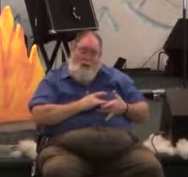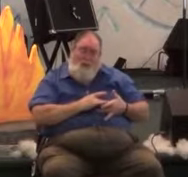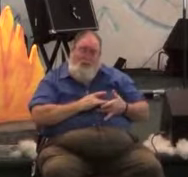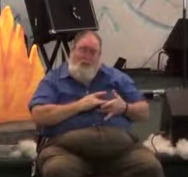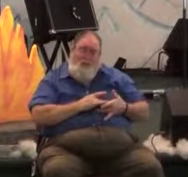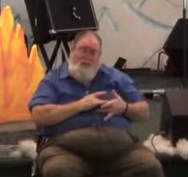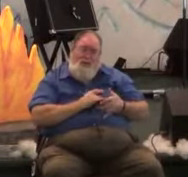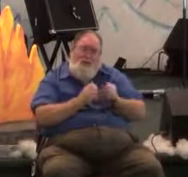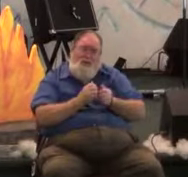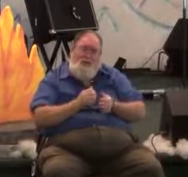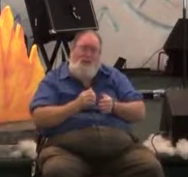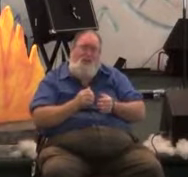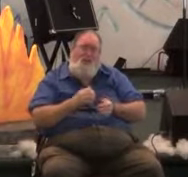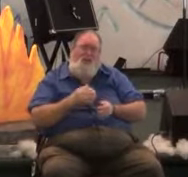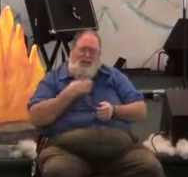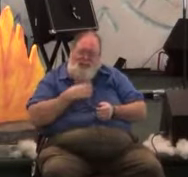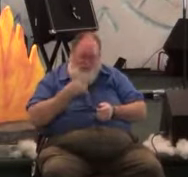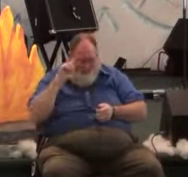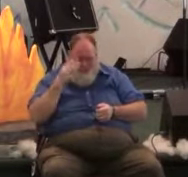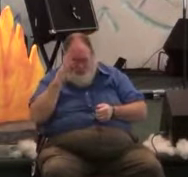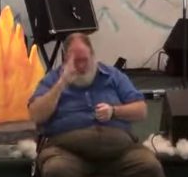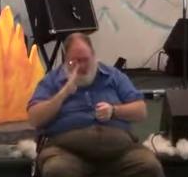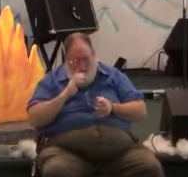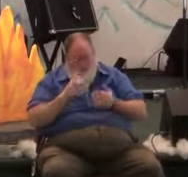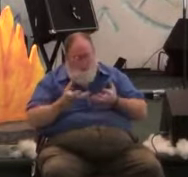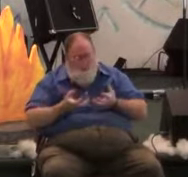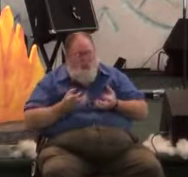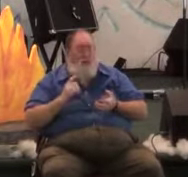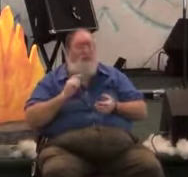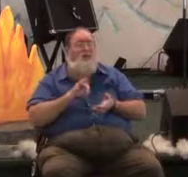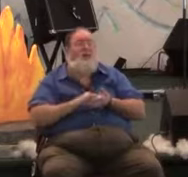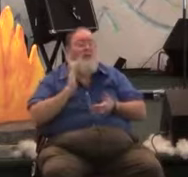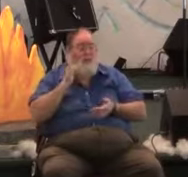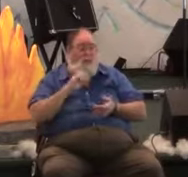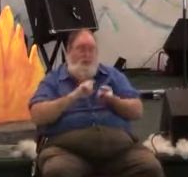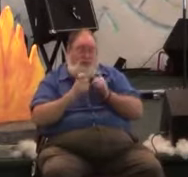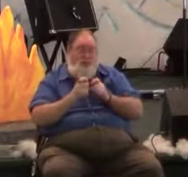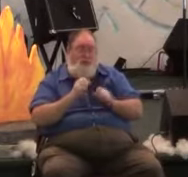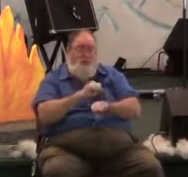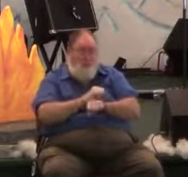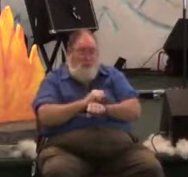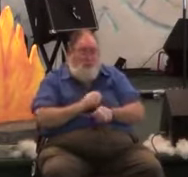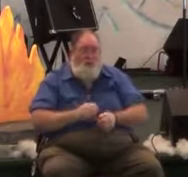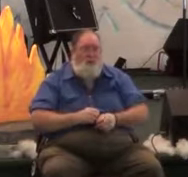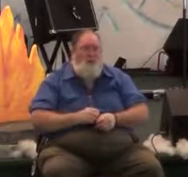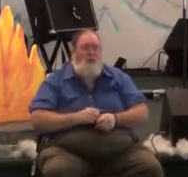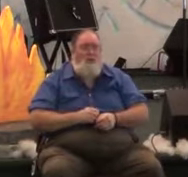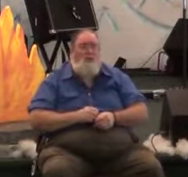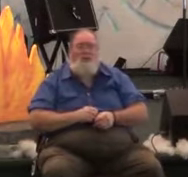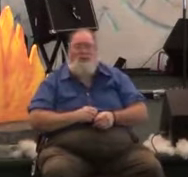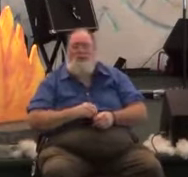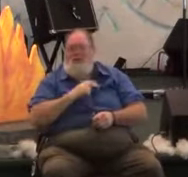a good outcome eventually in all that. But Herod can't stand defeat and to look bad. So